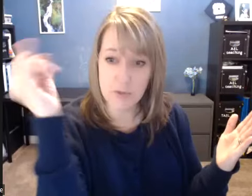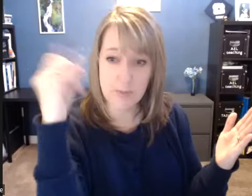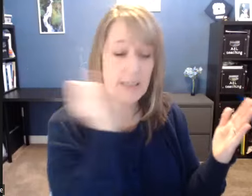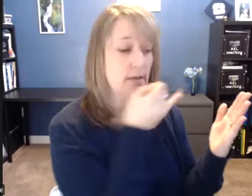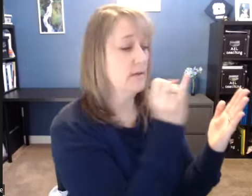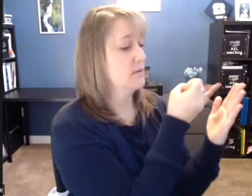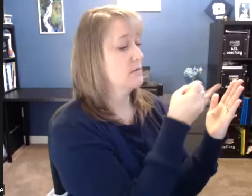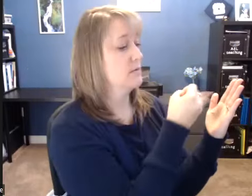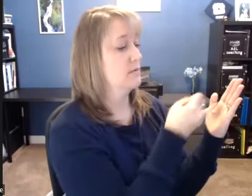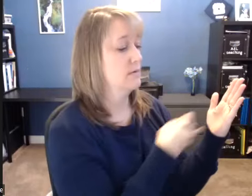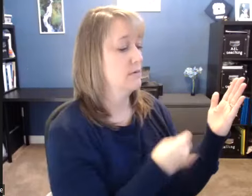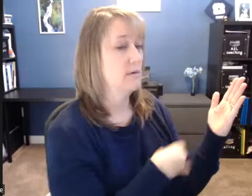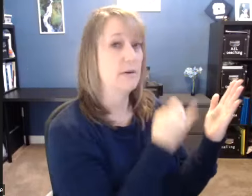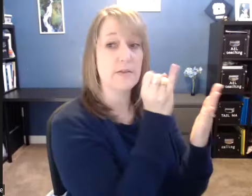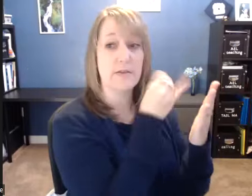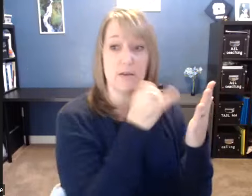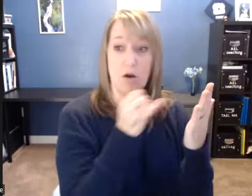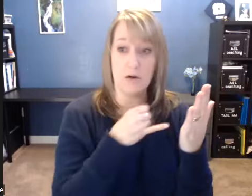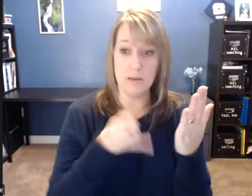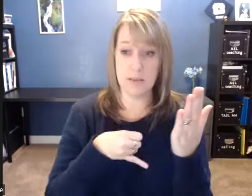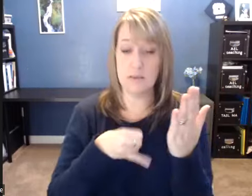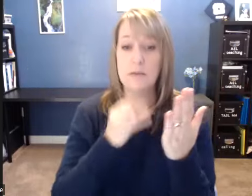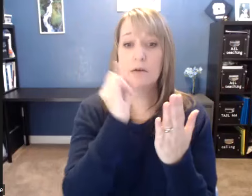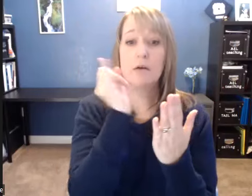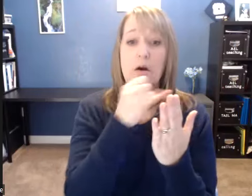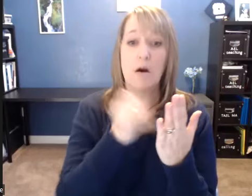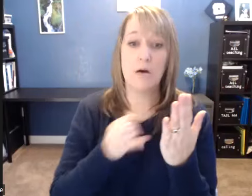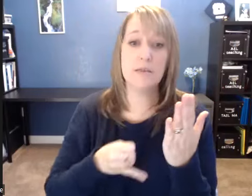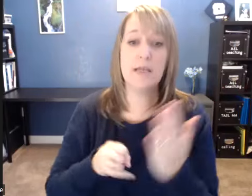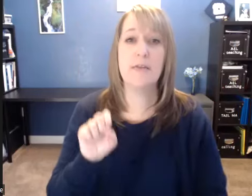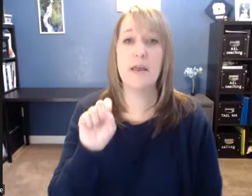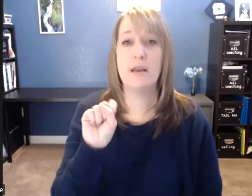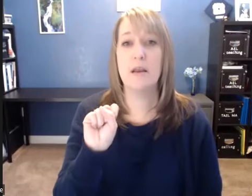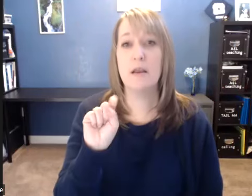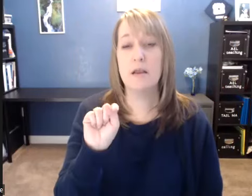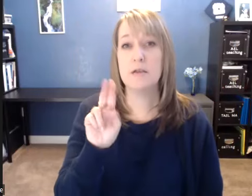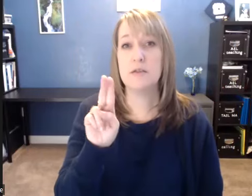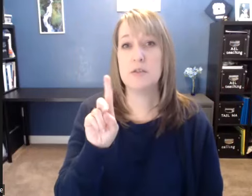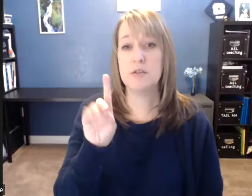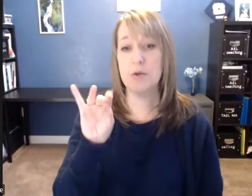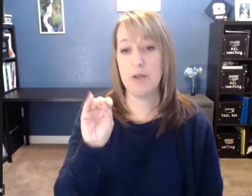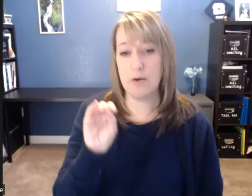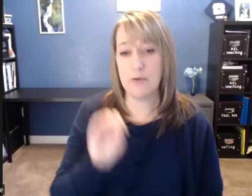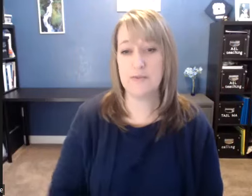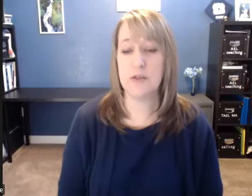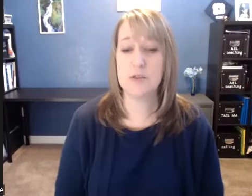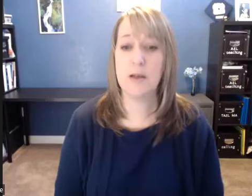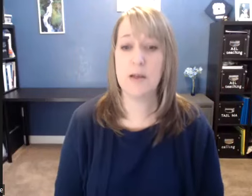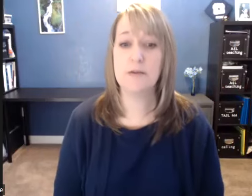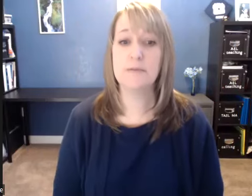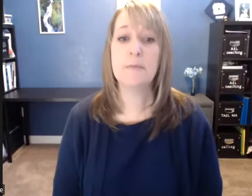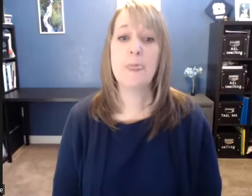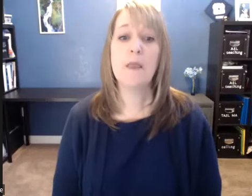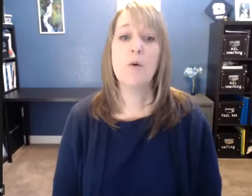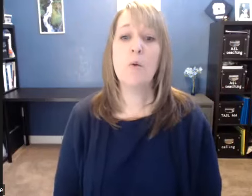movement here. All right, so that's art, and then studio is finger spelled.